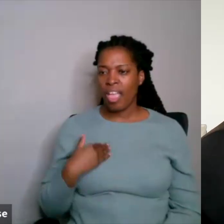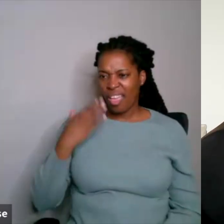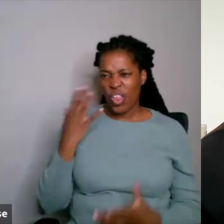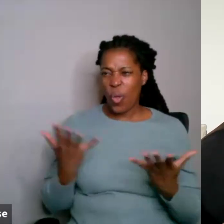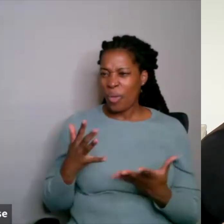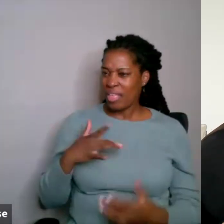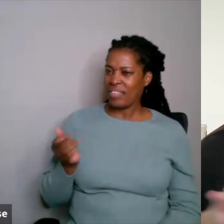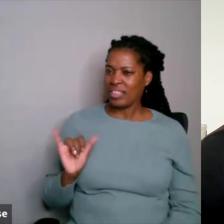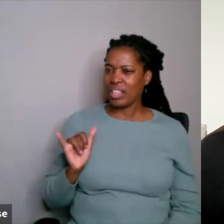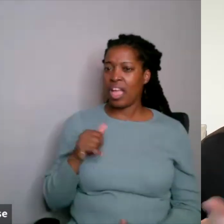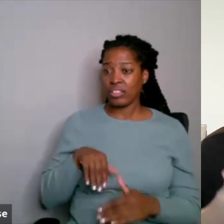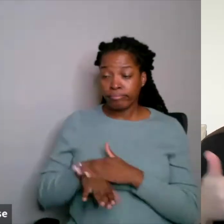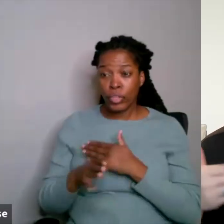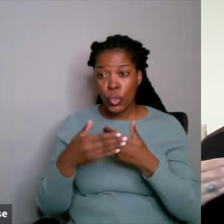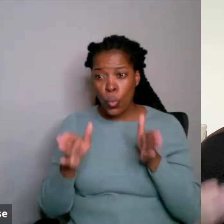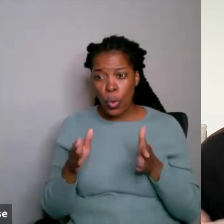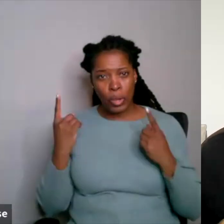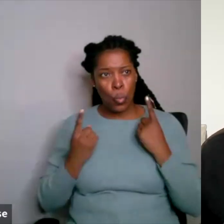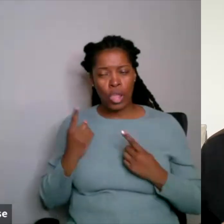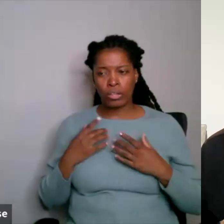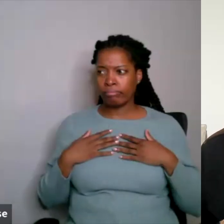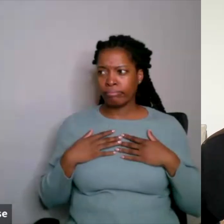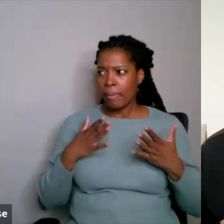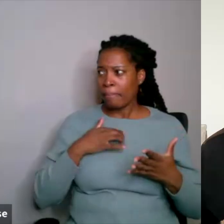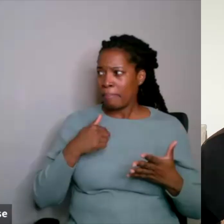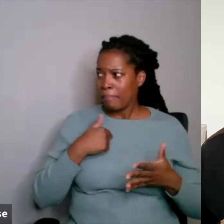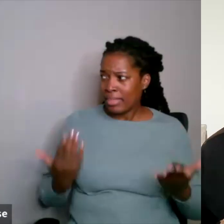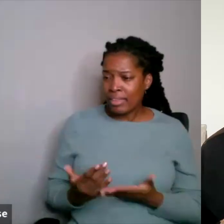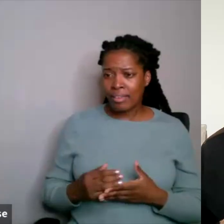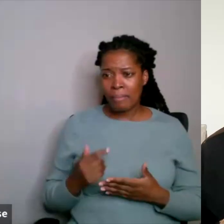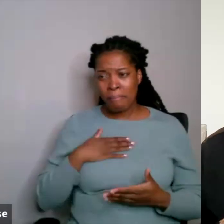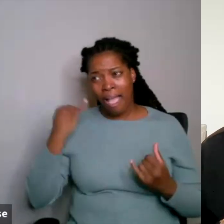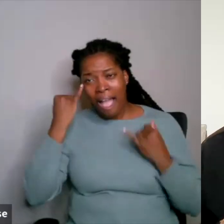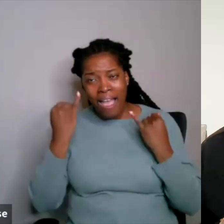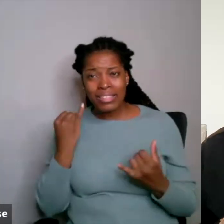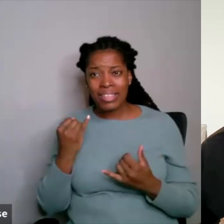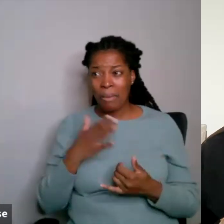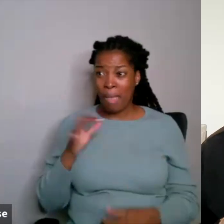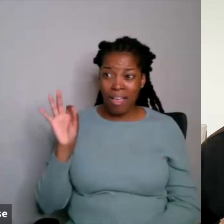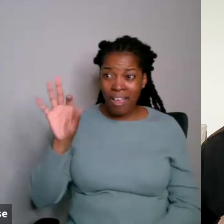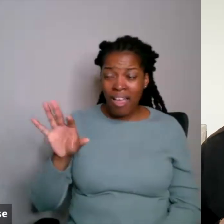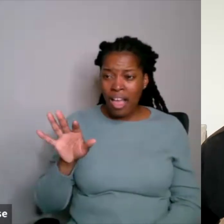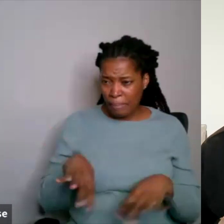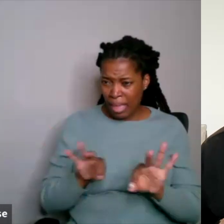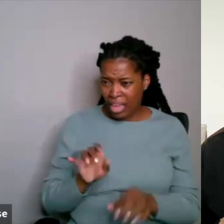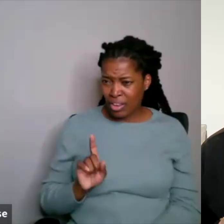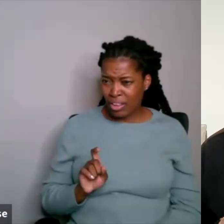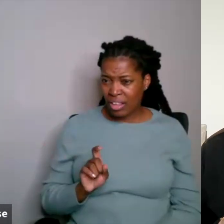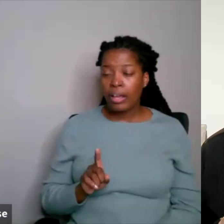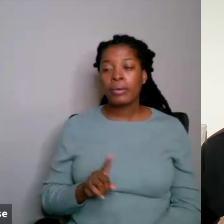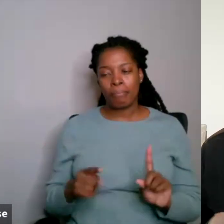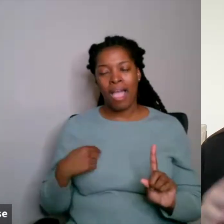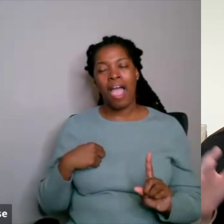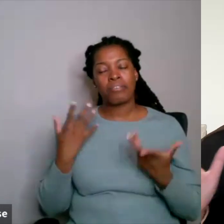enter rooms and wonder if my presence, my ideas, my contributions even mattered. But I have come truly to learn